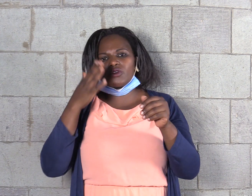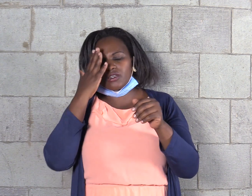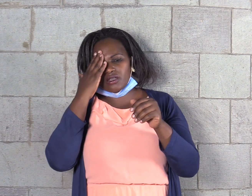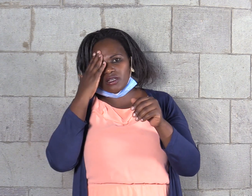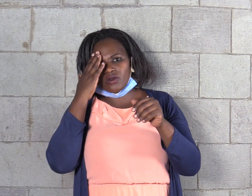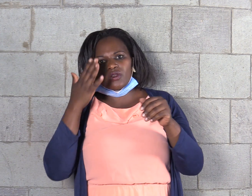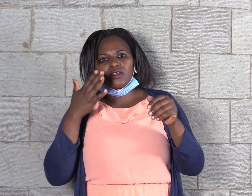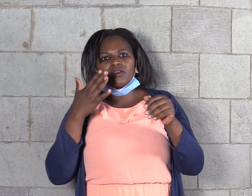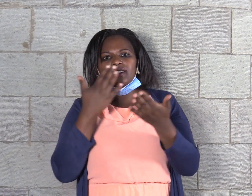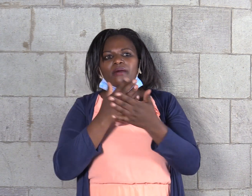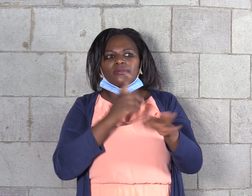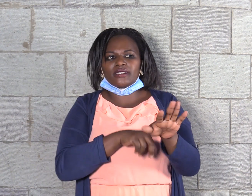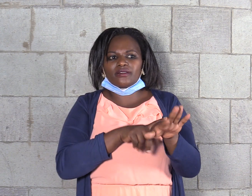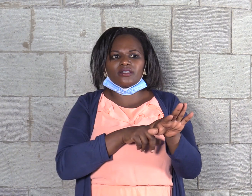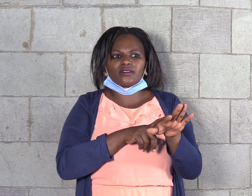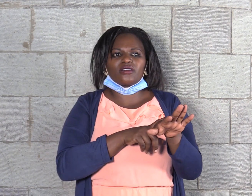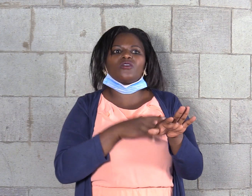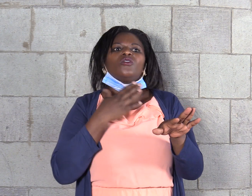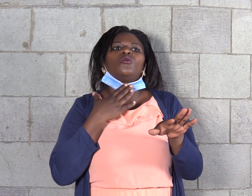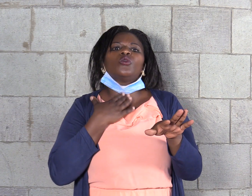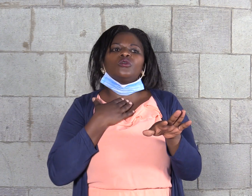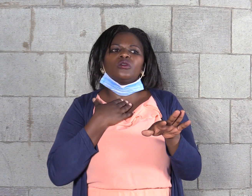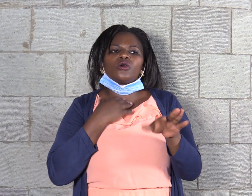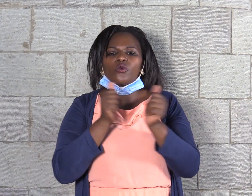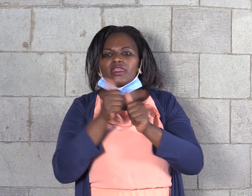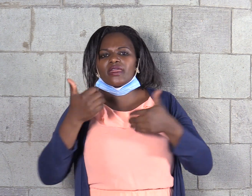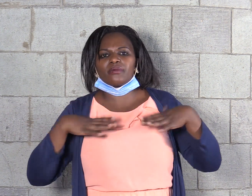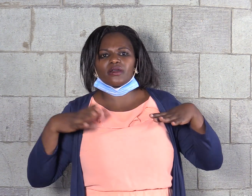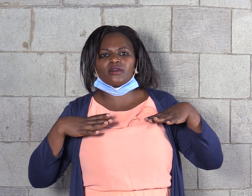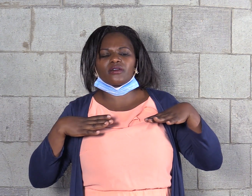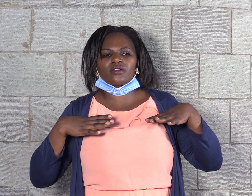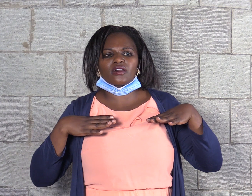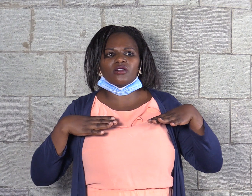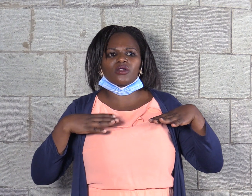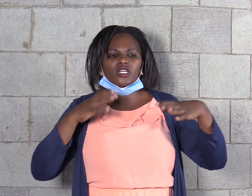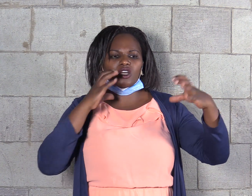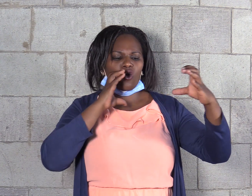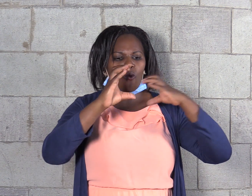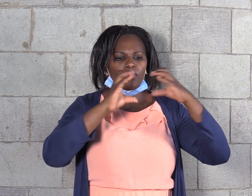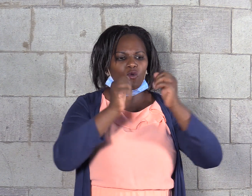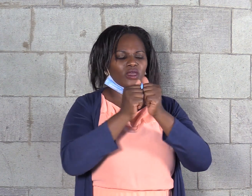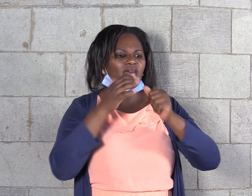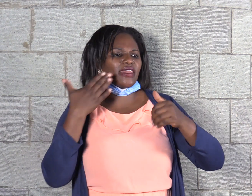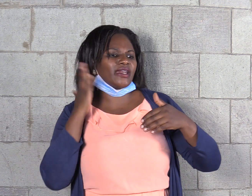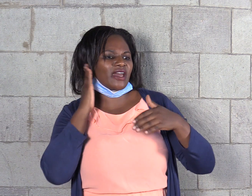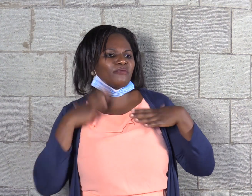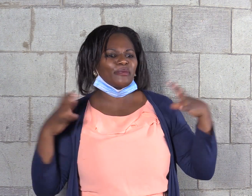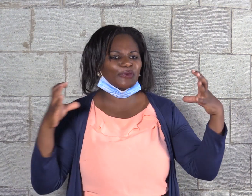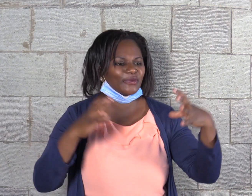there are times we want to be with other people, we want to, because of our communication, we want to be around our